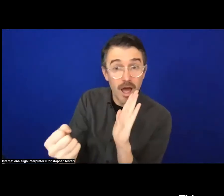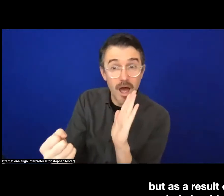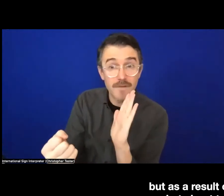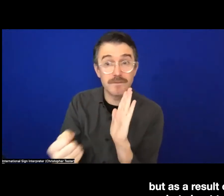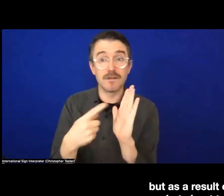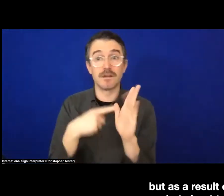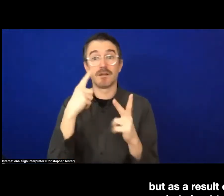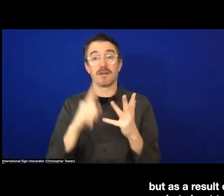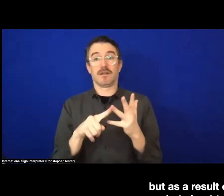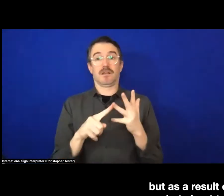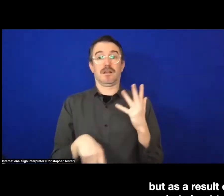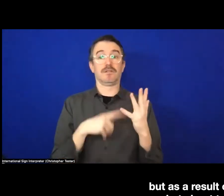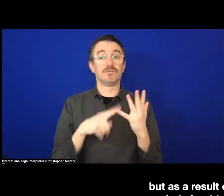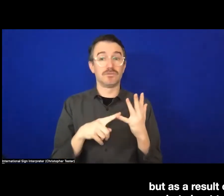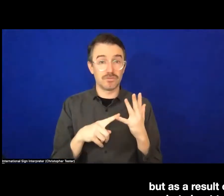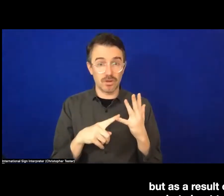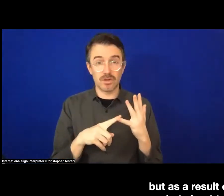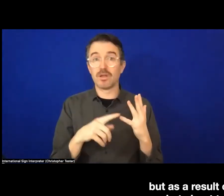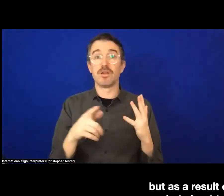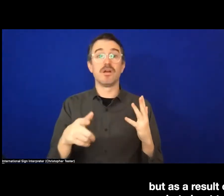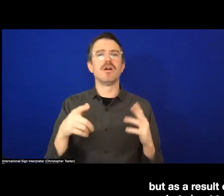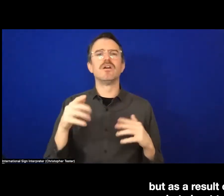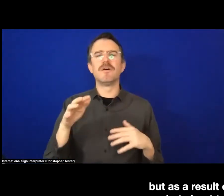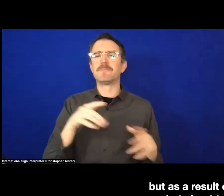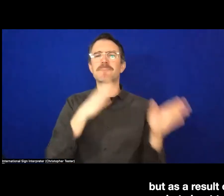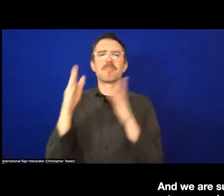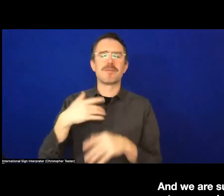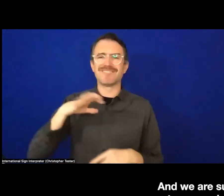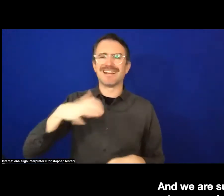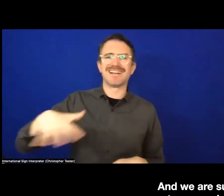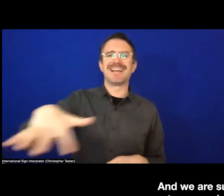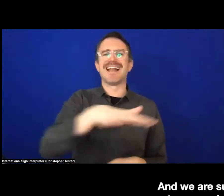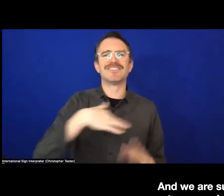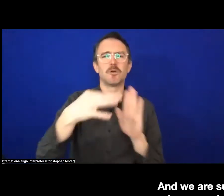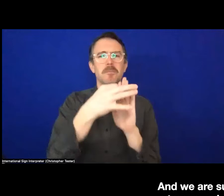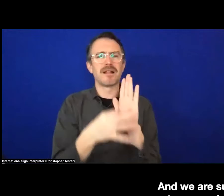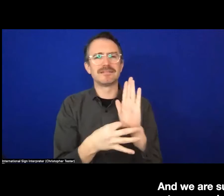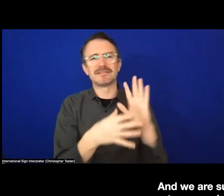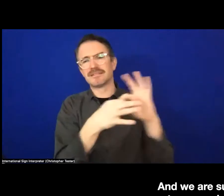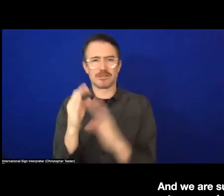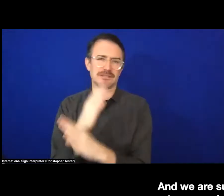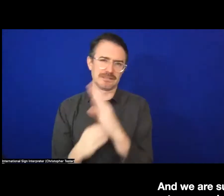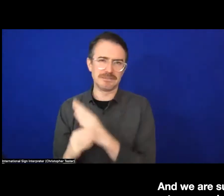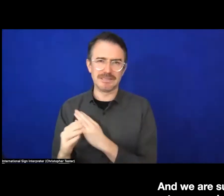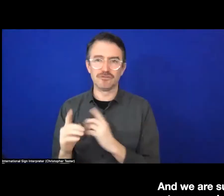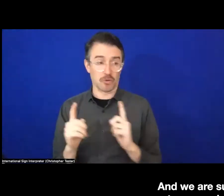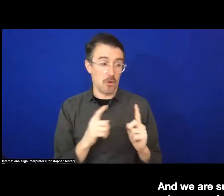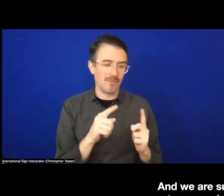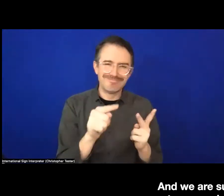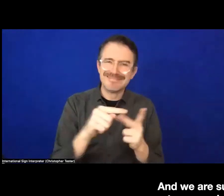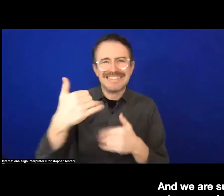one is still ongoing, but as a result of the commitments, we're able to start the process, and we are sure that it will reach at some